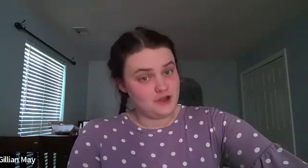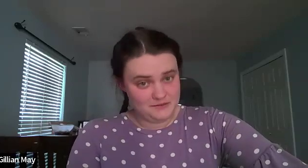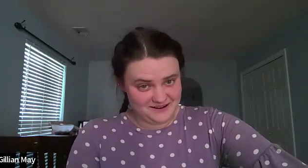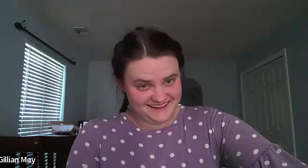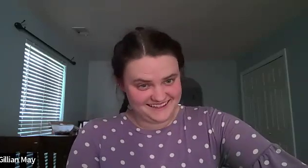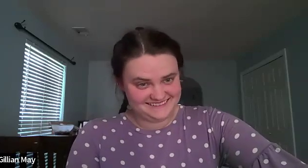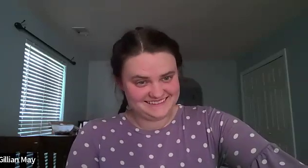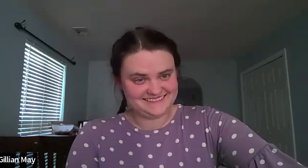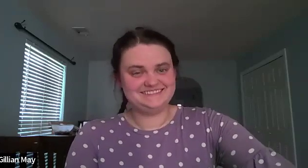Strawberry.